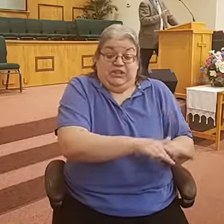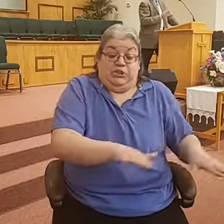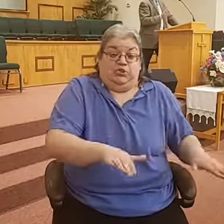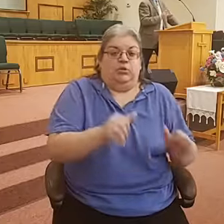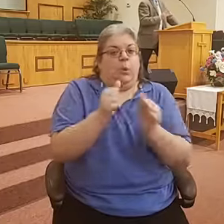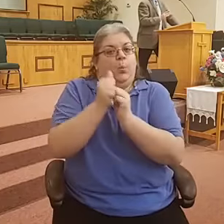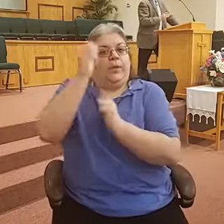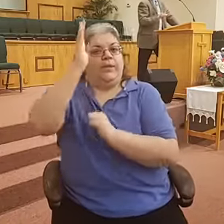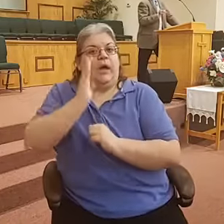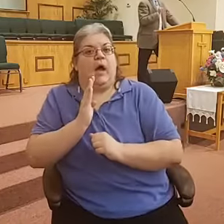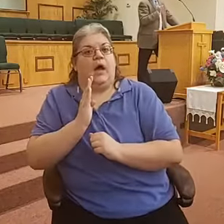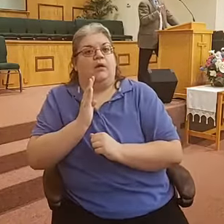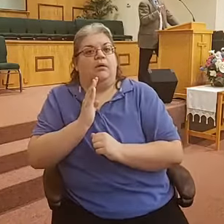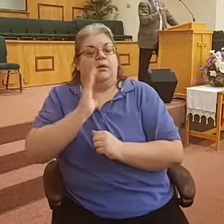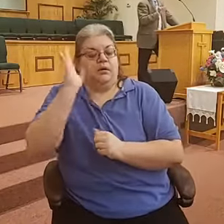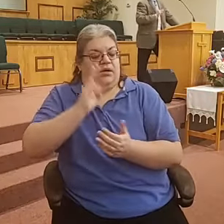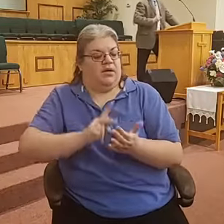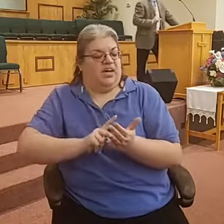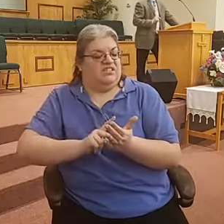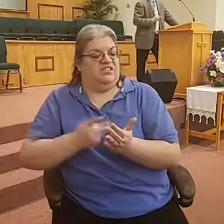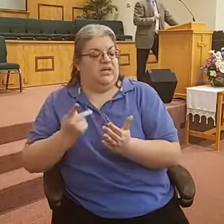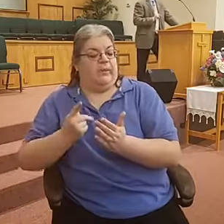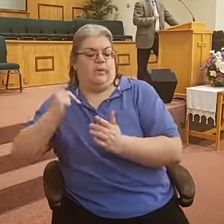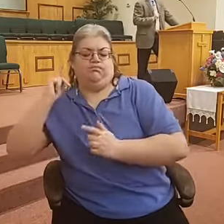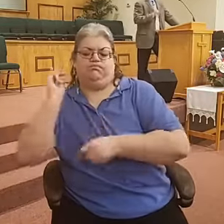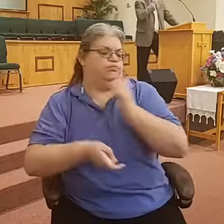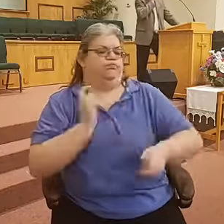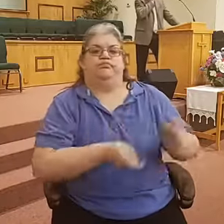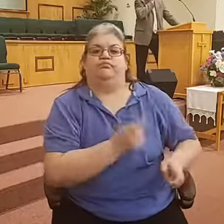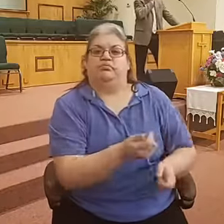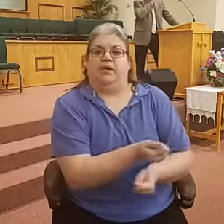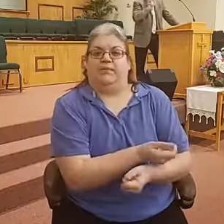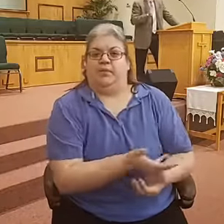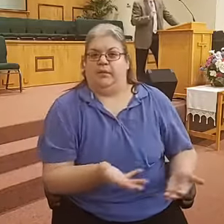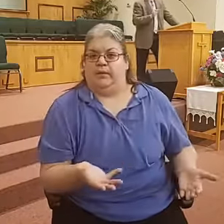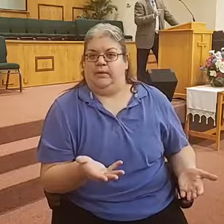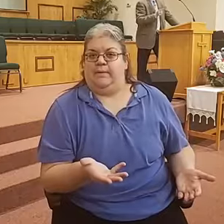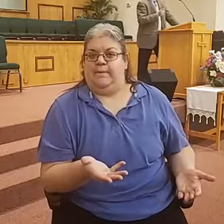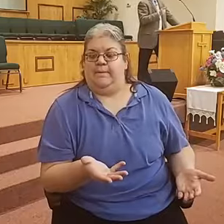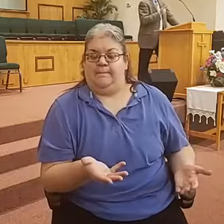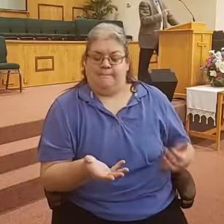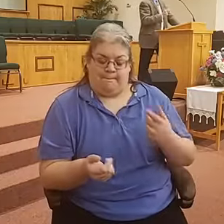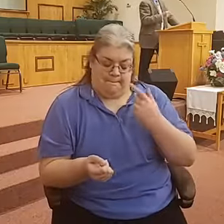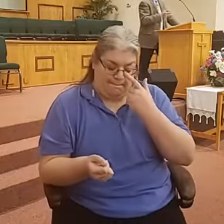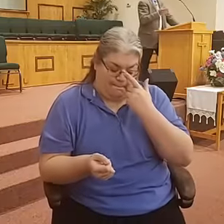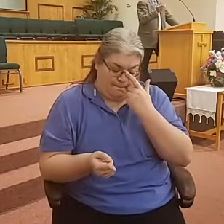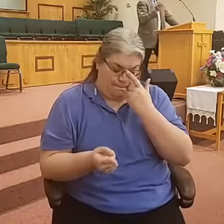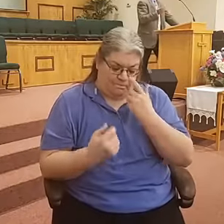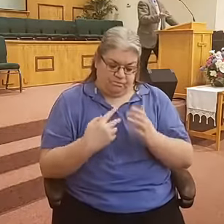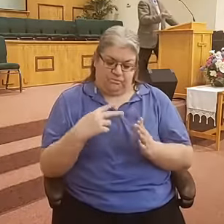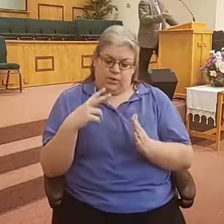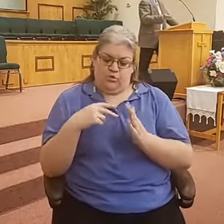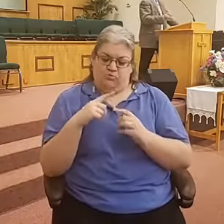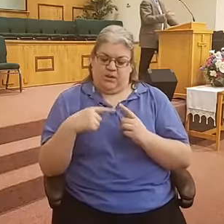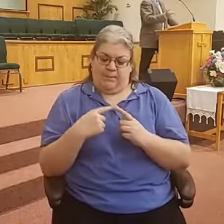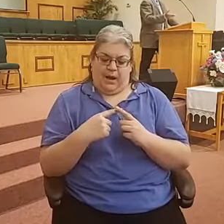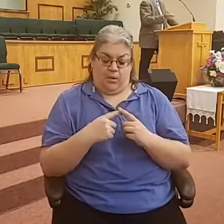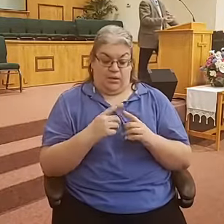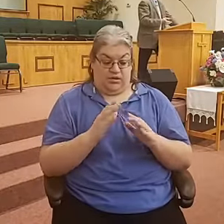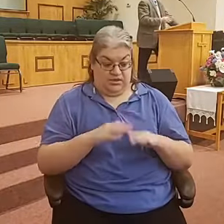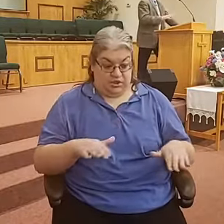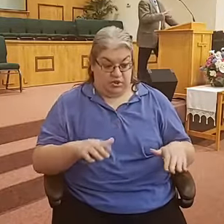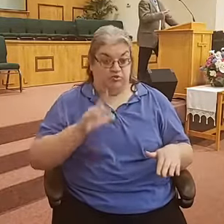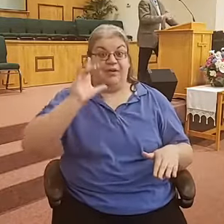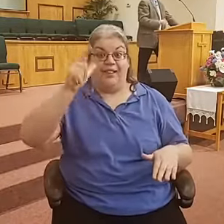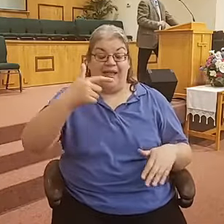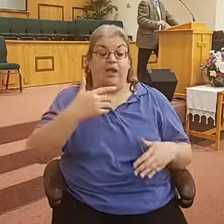Because God did double everything that Job had lost. And when we read about the children that he was able to